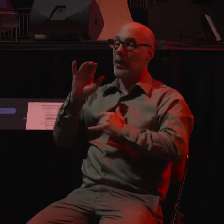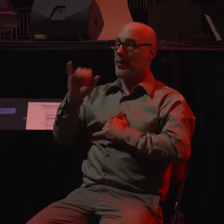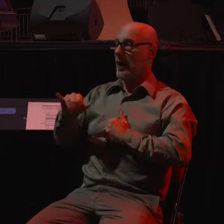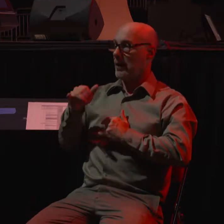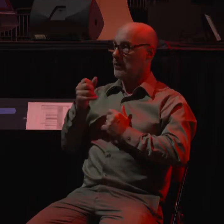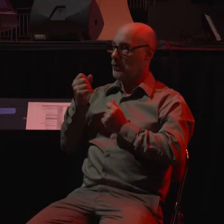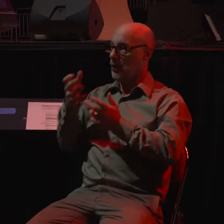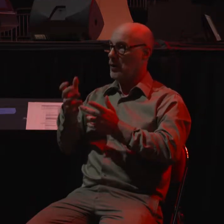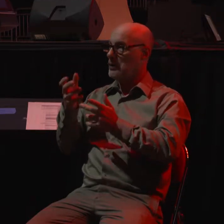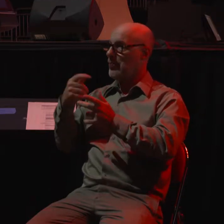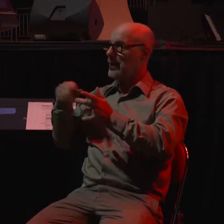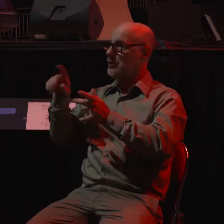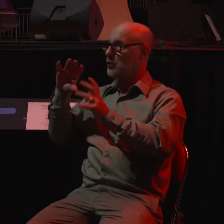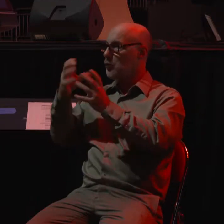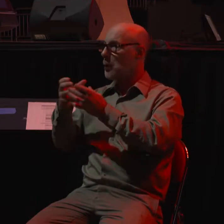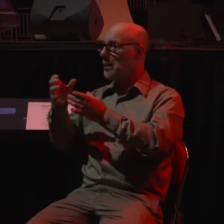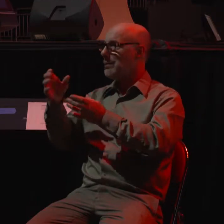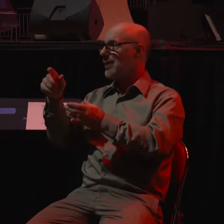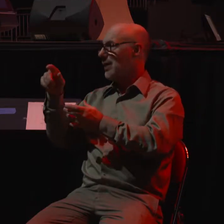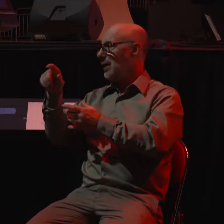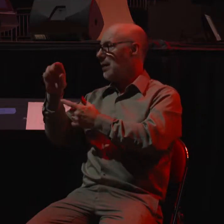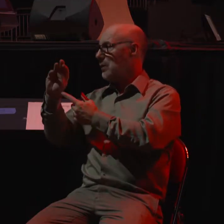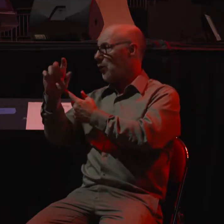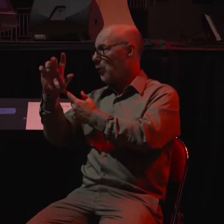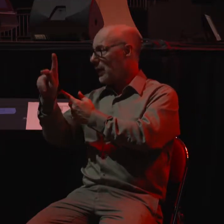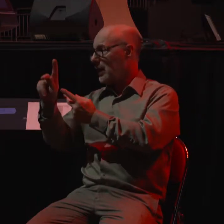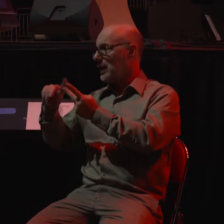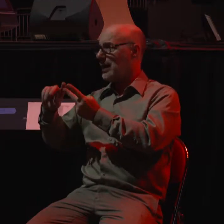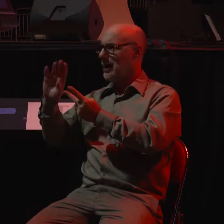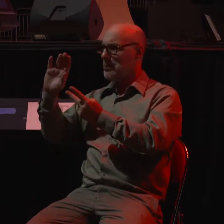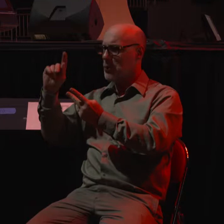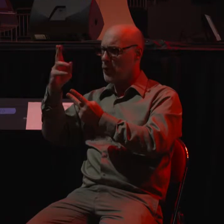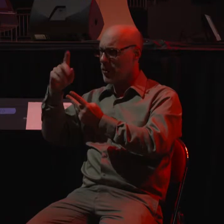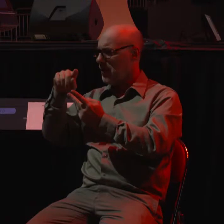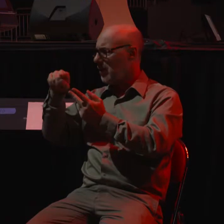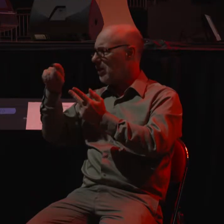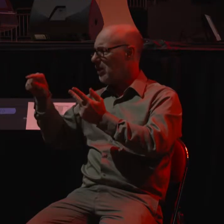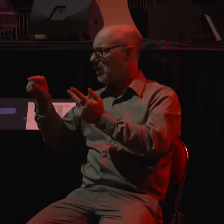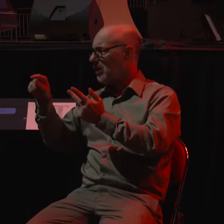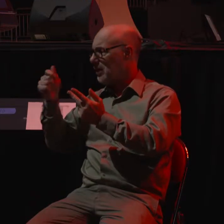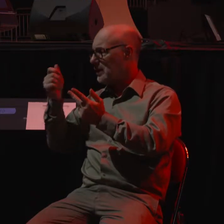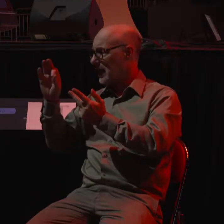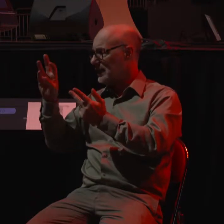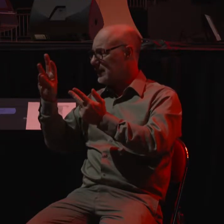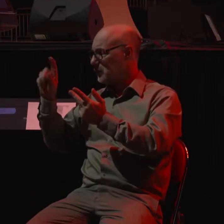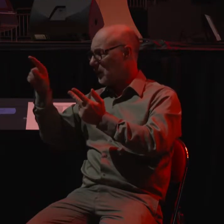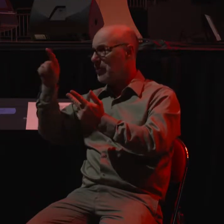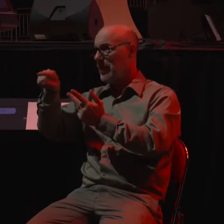and others in Cincinnati in 1961. So